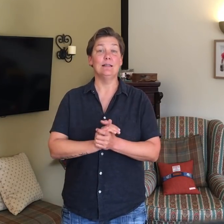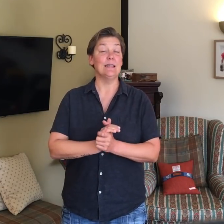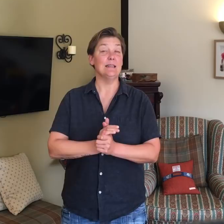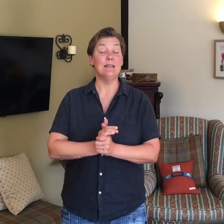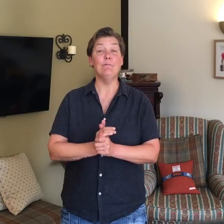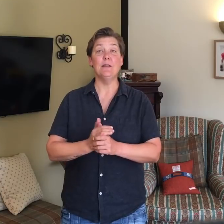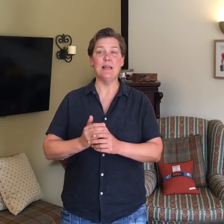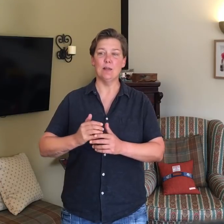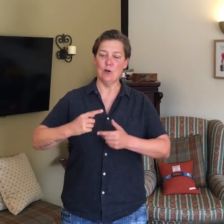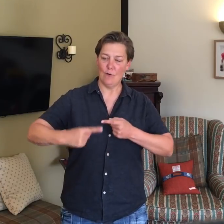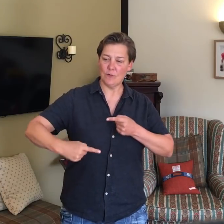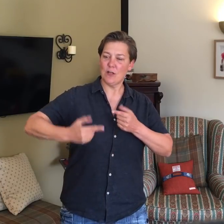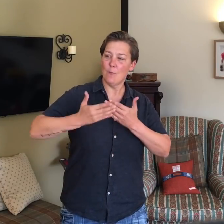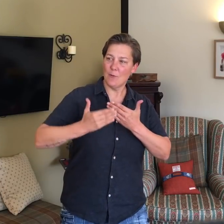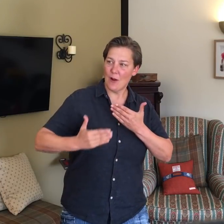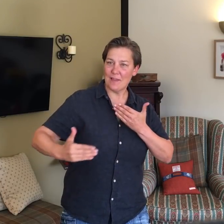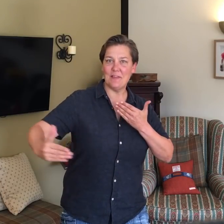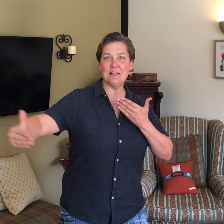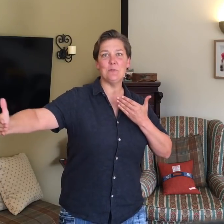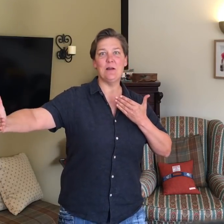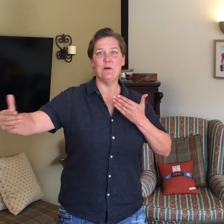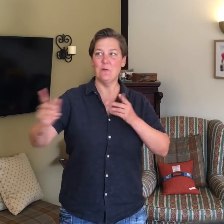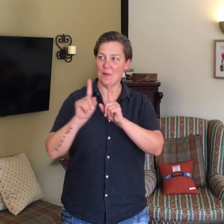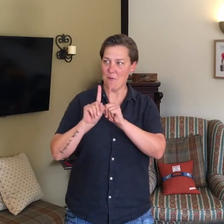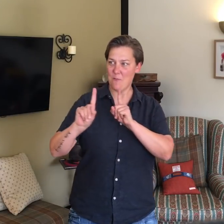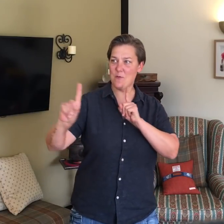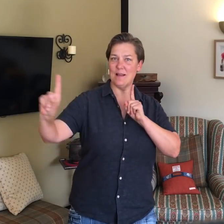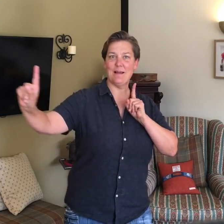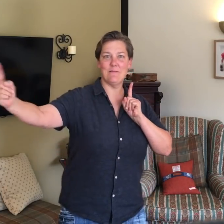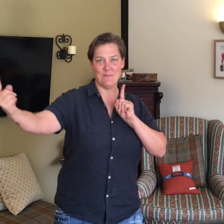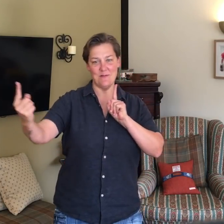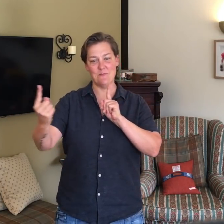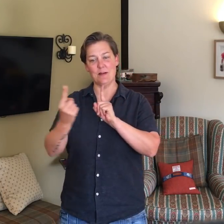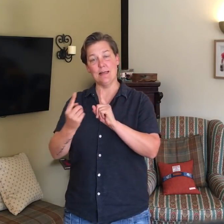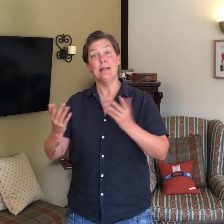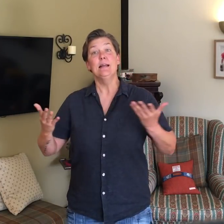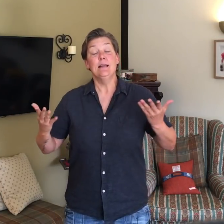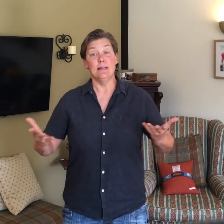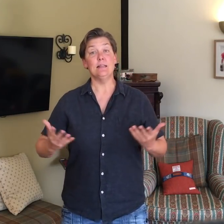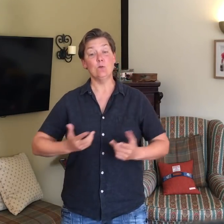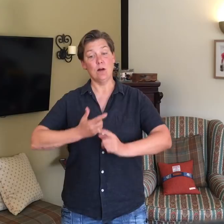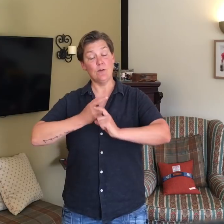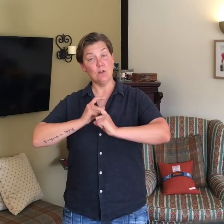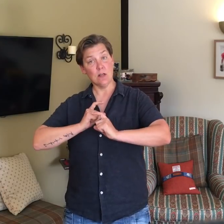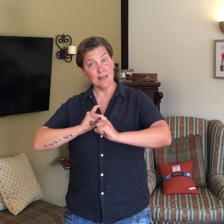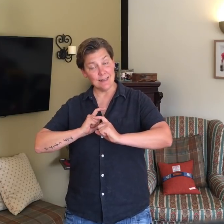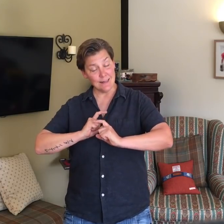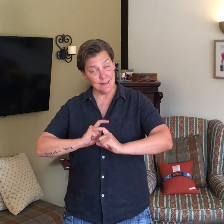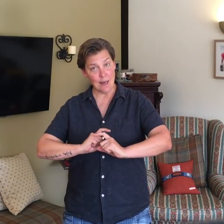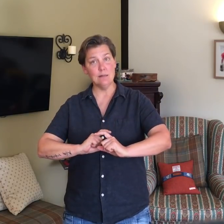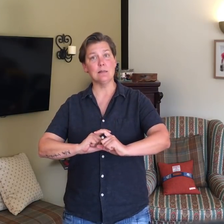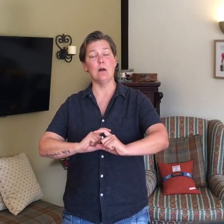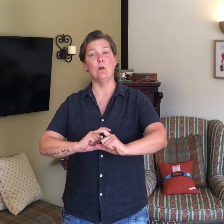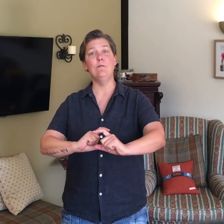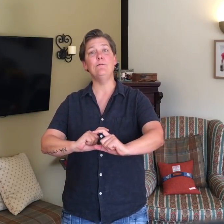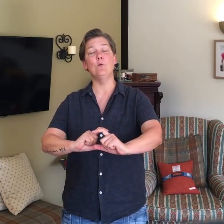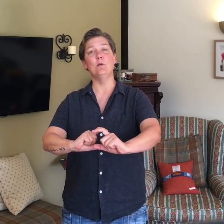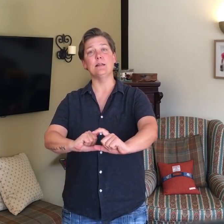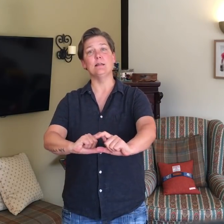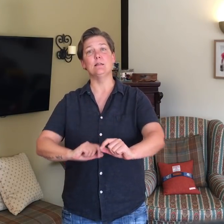in symphony that a lot of the time we were going this way, weren't we? They were walking that way and we were walking this. This is one of those signs that does go forward into the